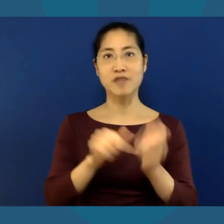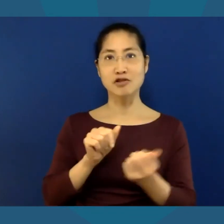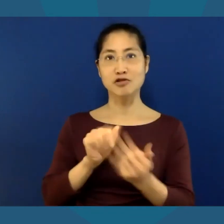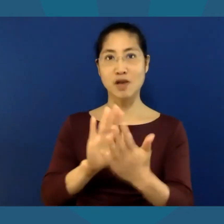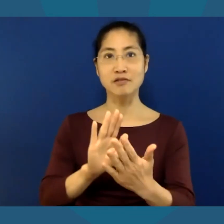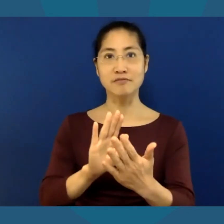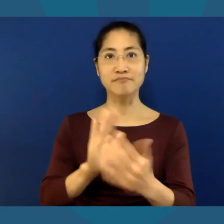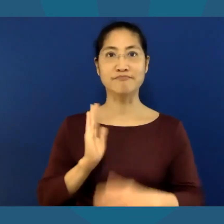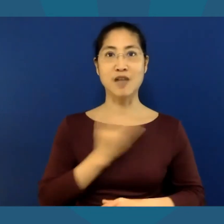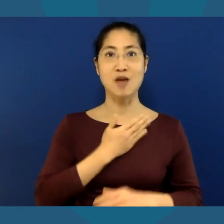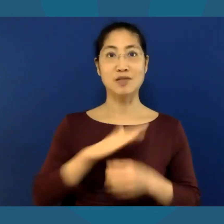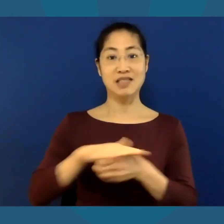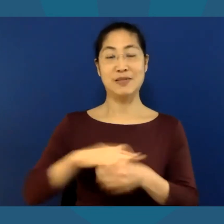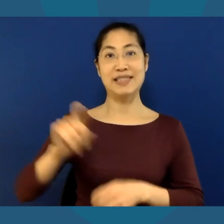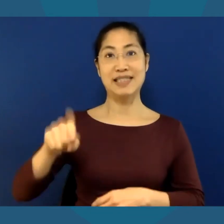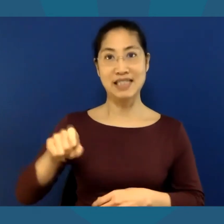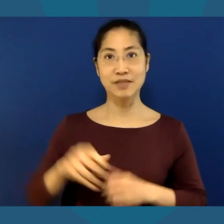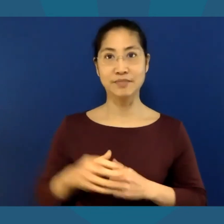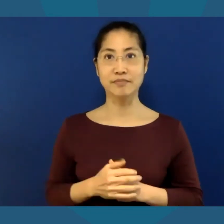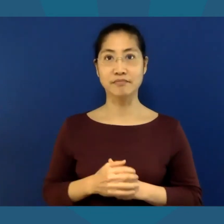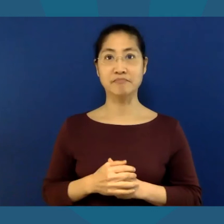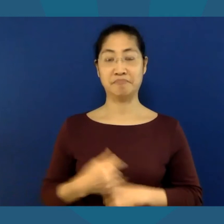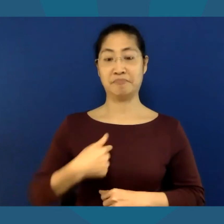legislation addressing our district needs.